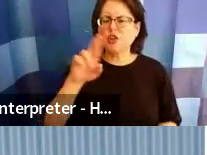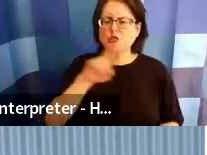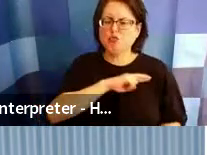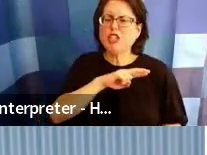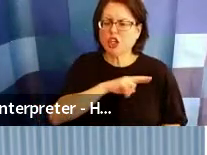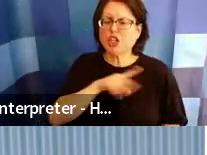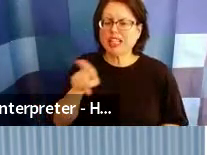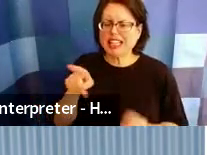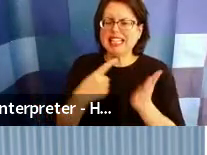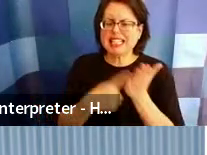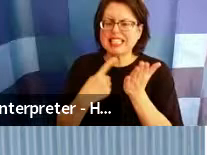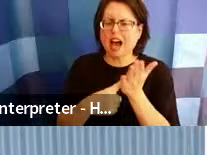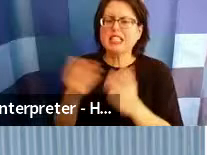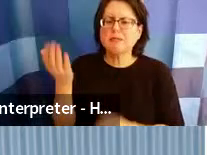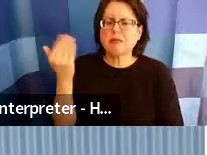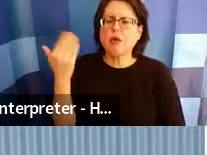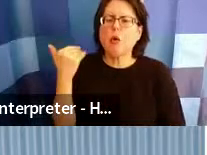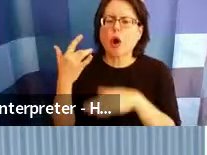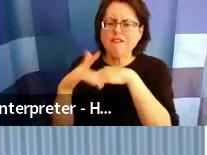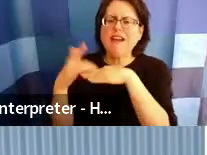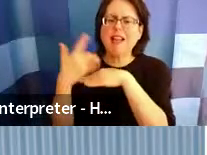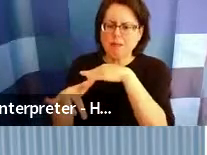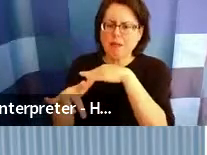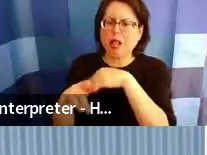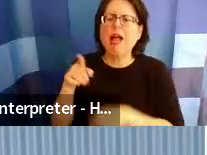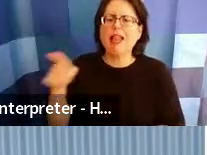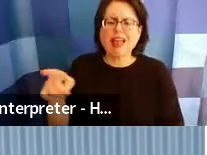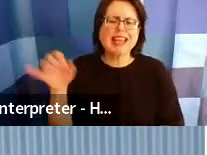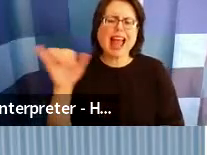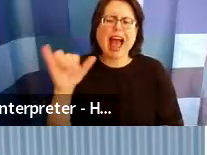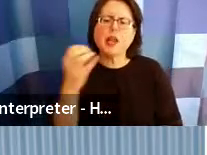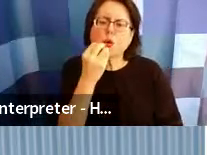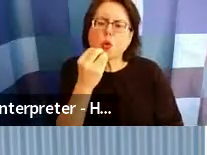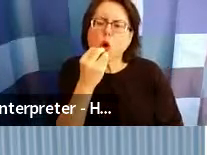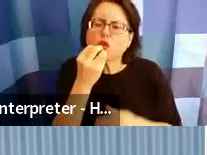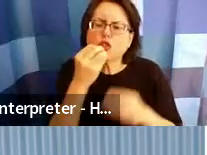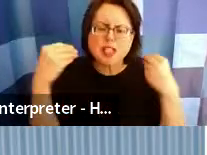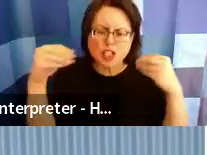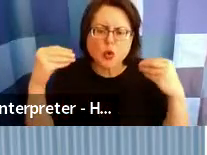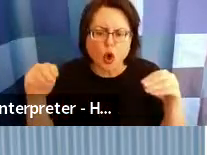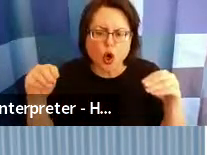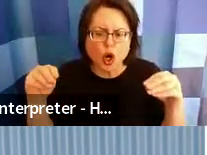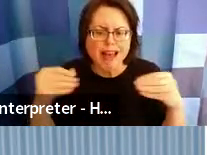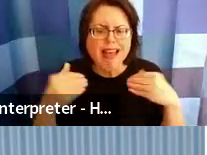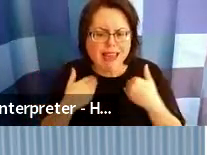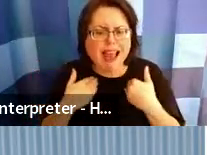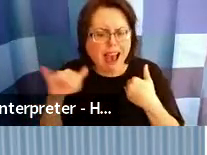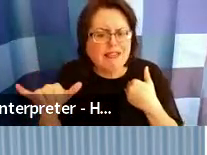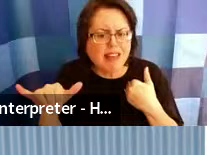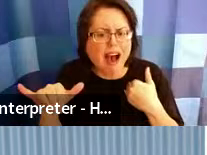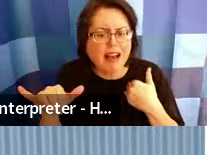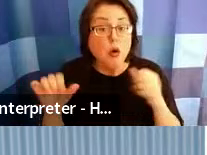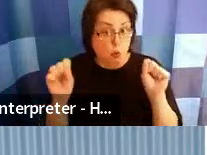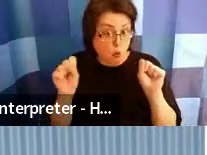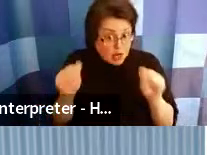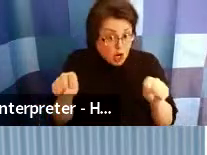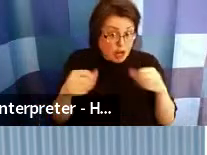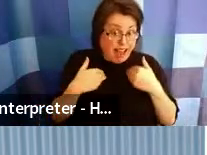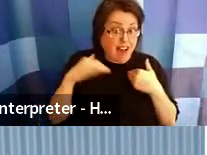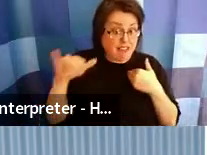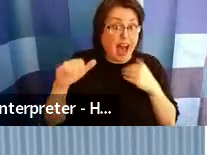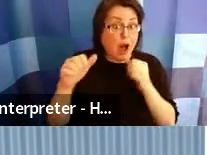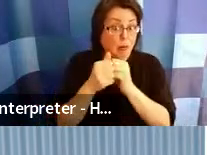about earlier that are available at the grocery store. So we could have scooters like that. We could